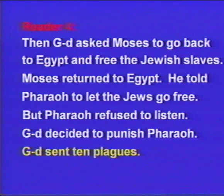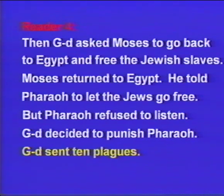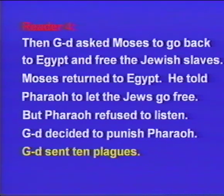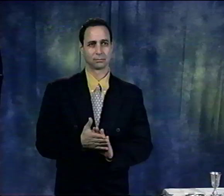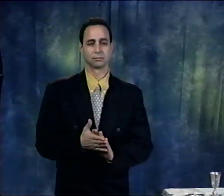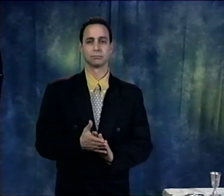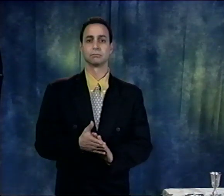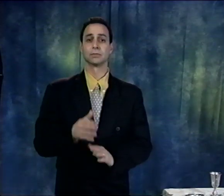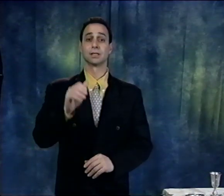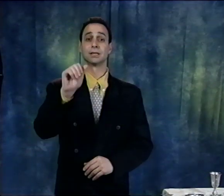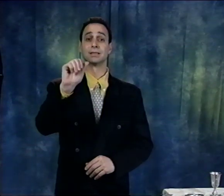plagues.